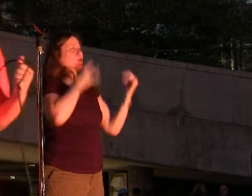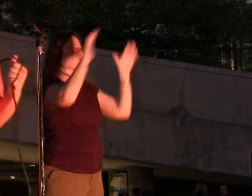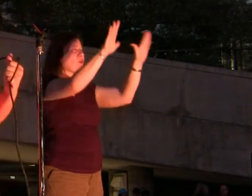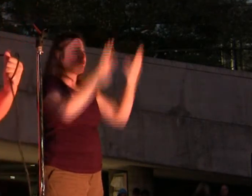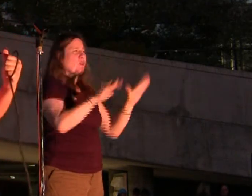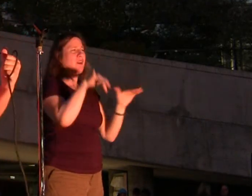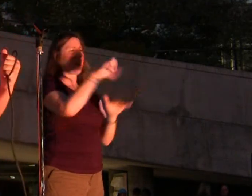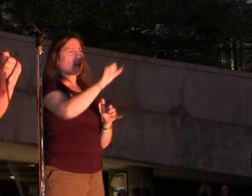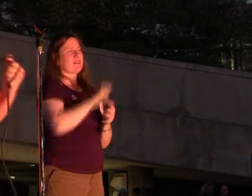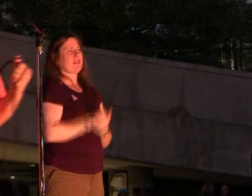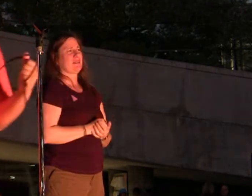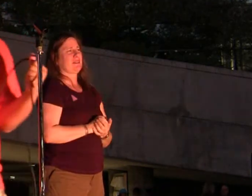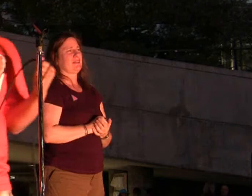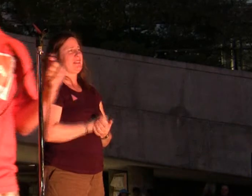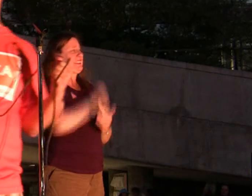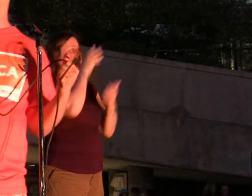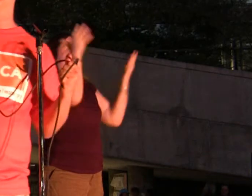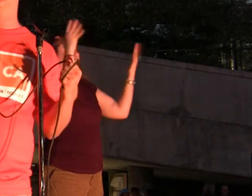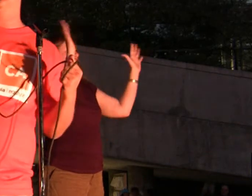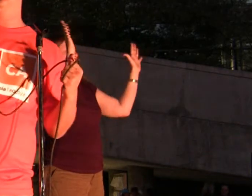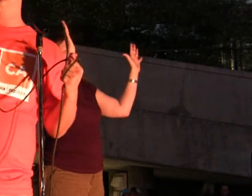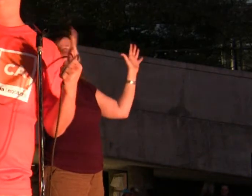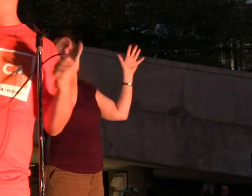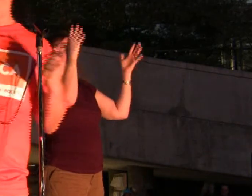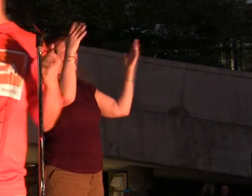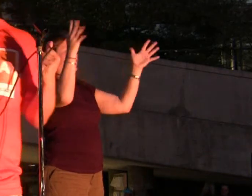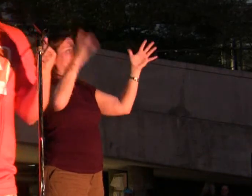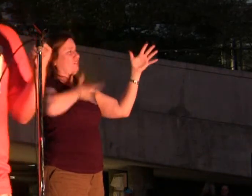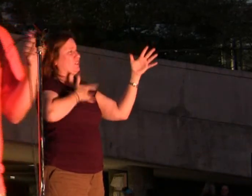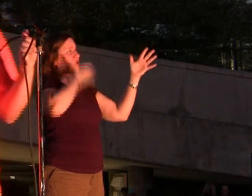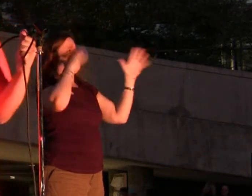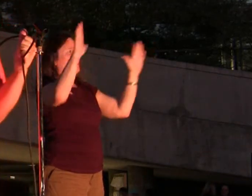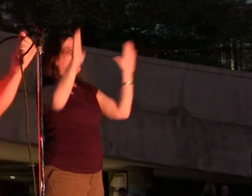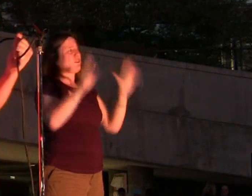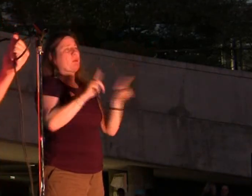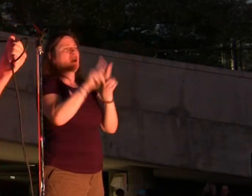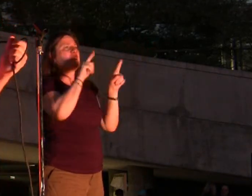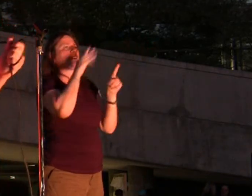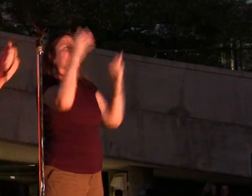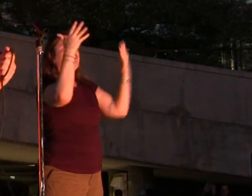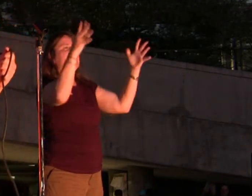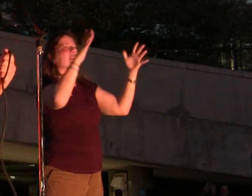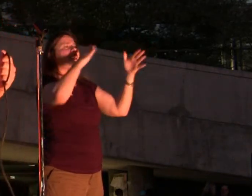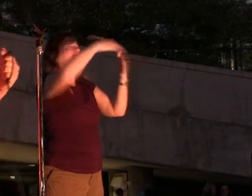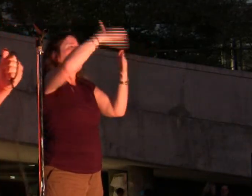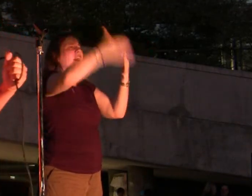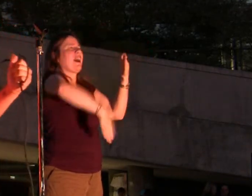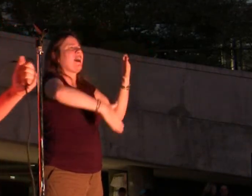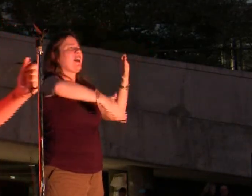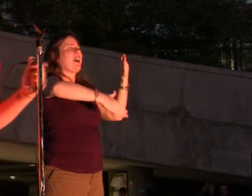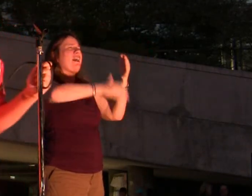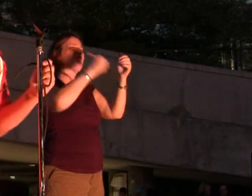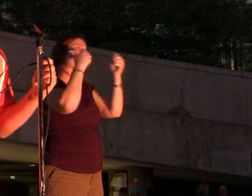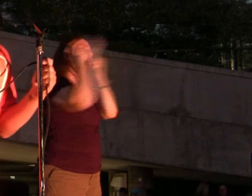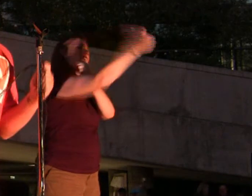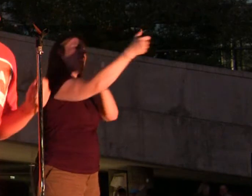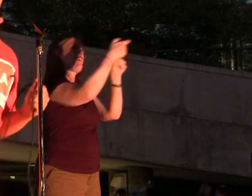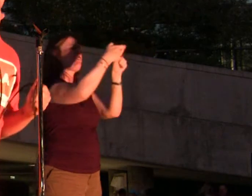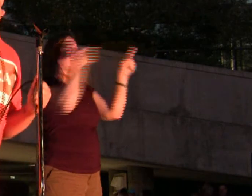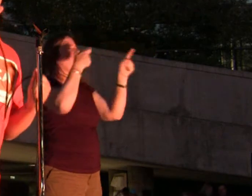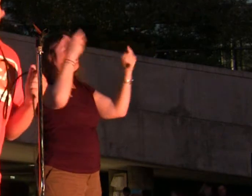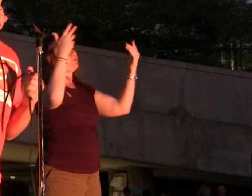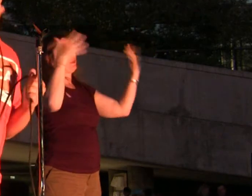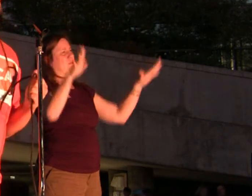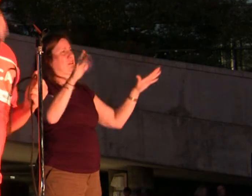great, it's not over. It's not the end. It's far from over. And if